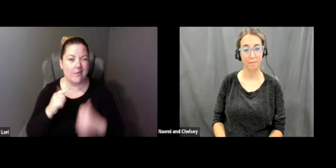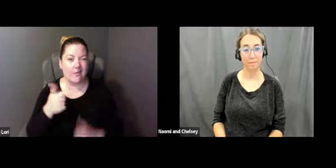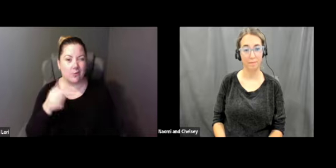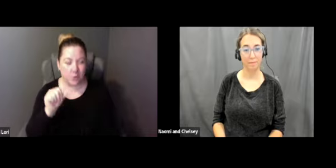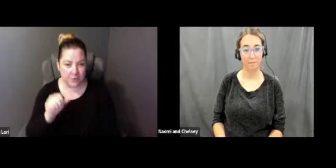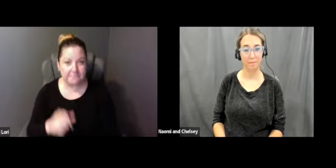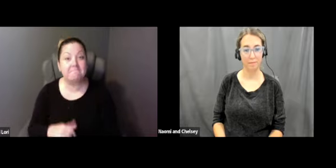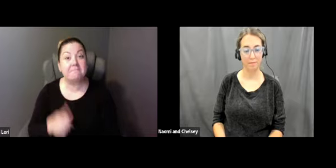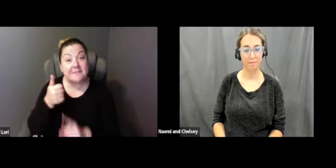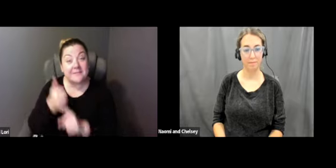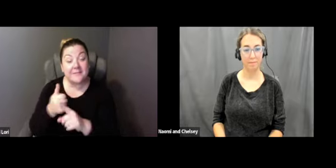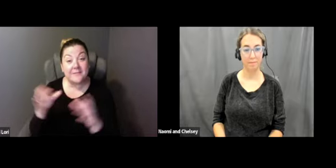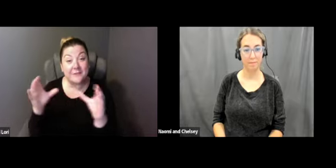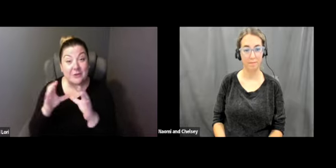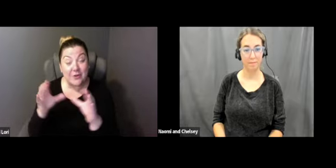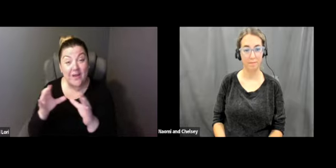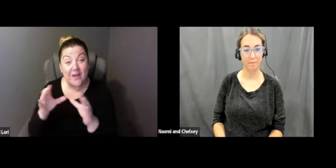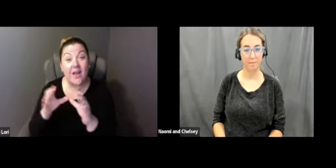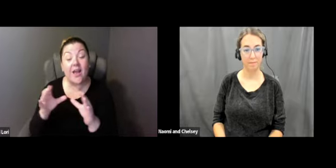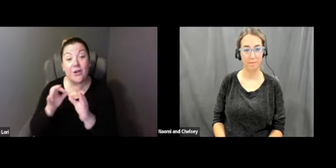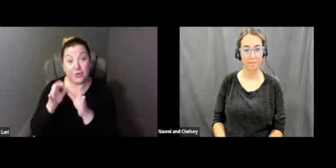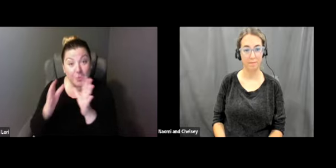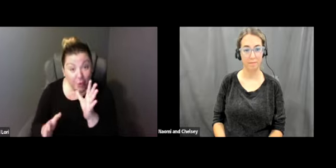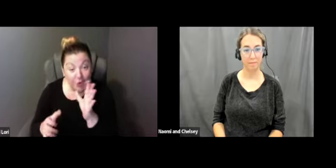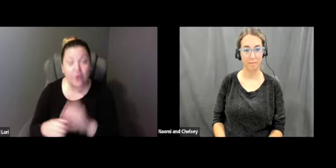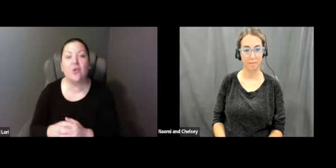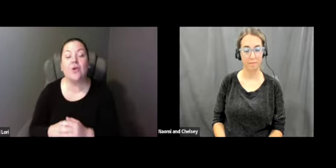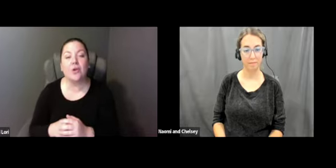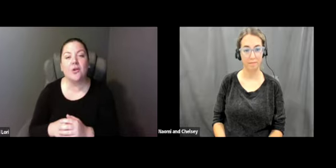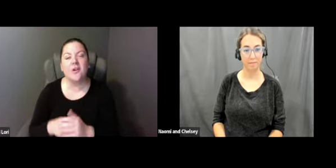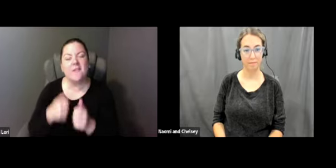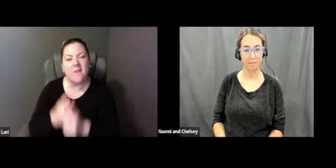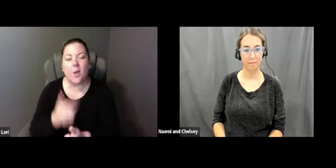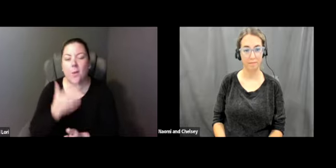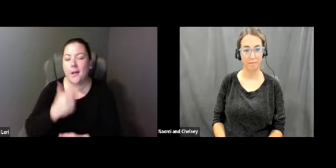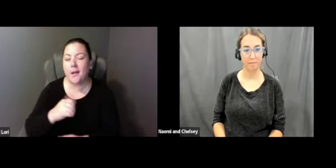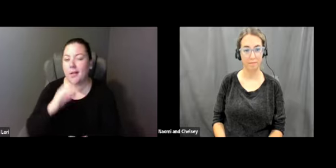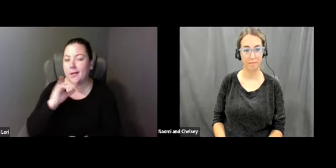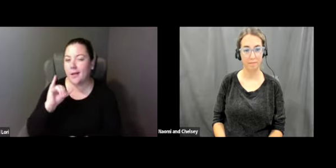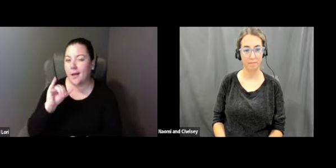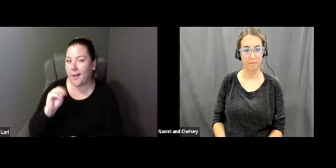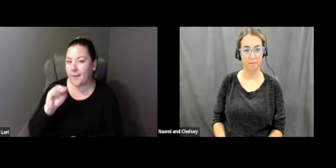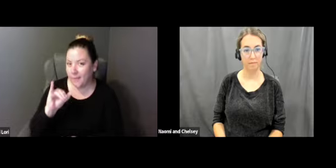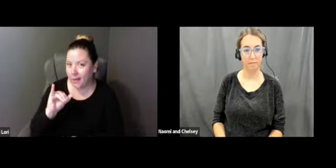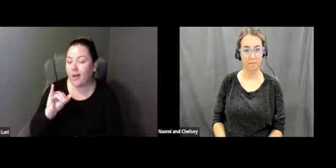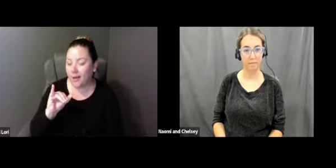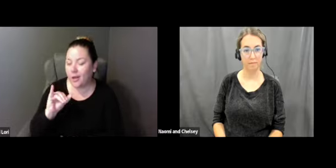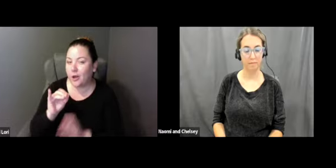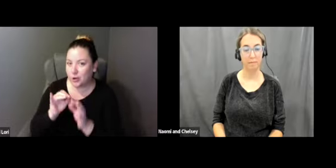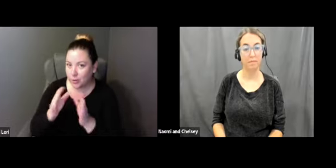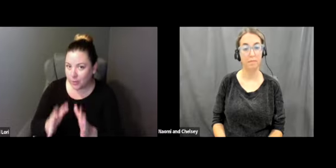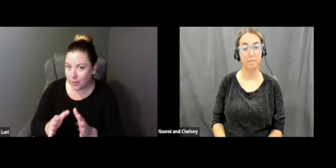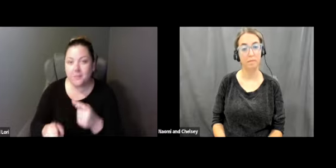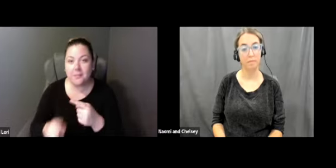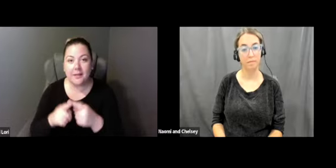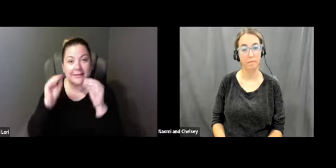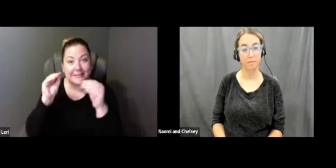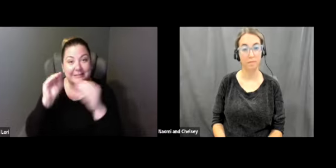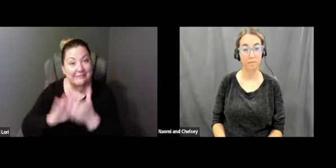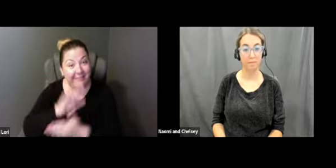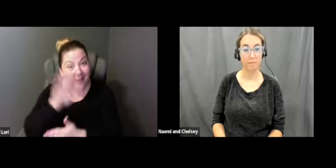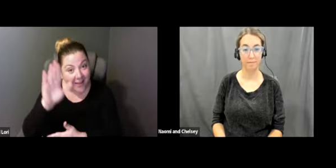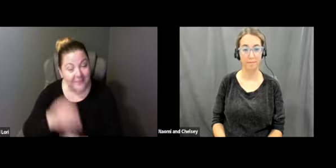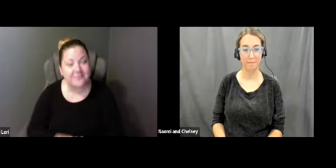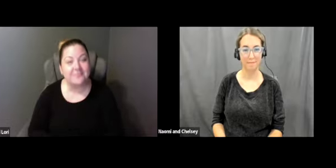is a certified language interpreter, integrated model of interpreting practitioner, and college instructor. Lori